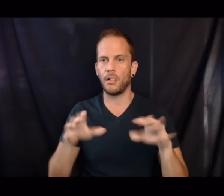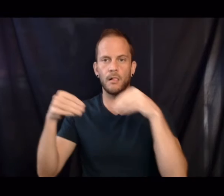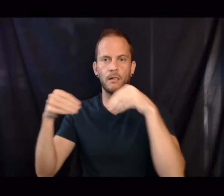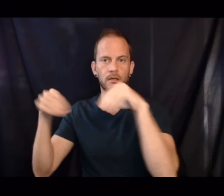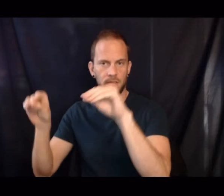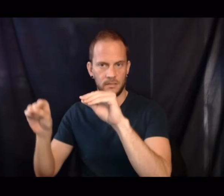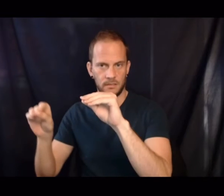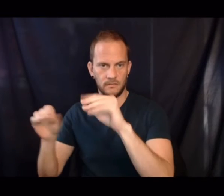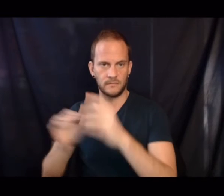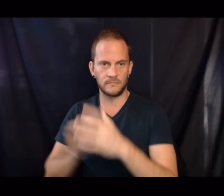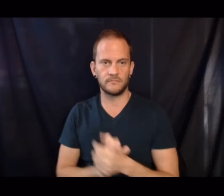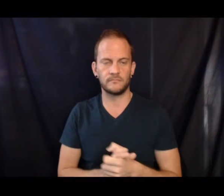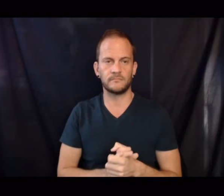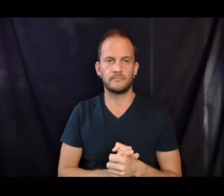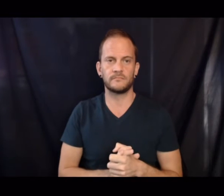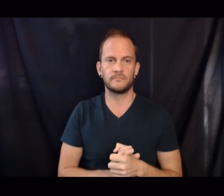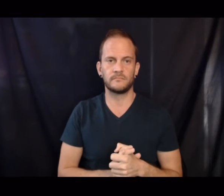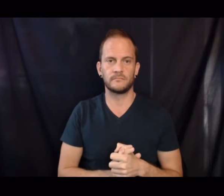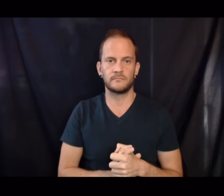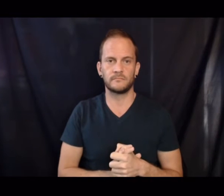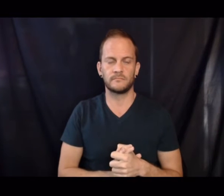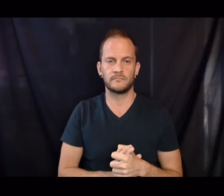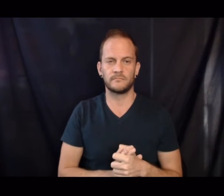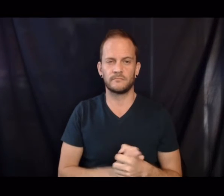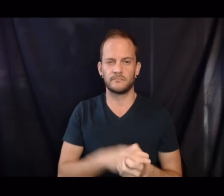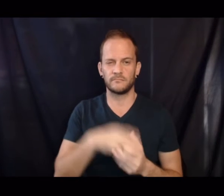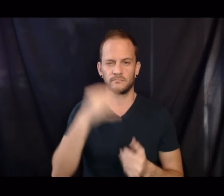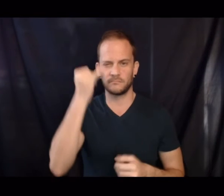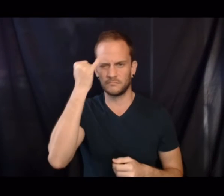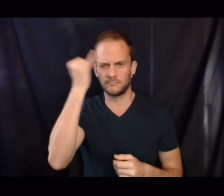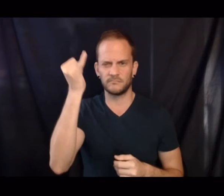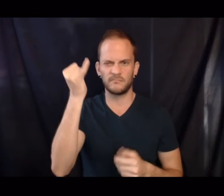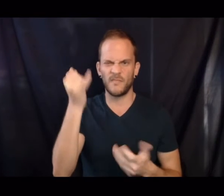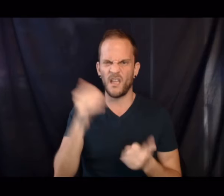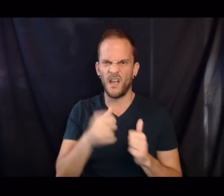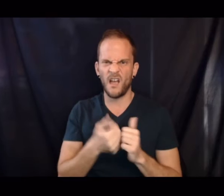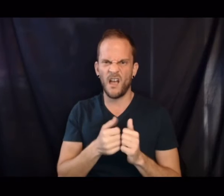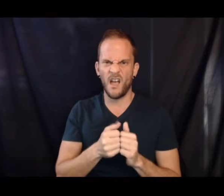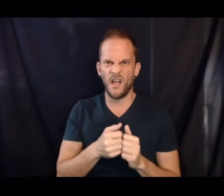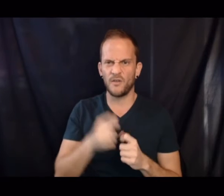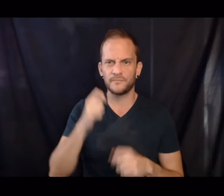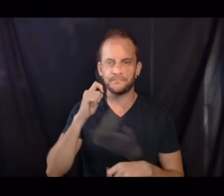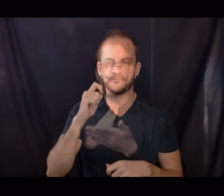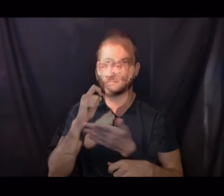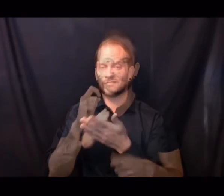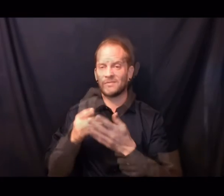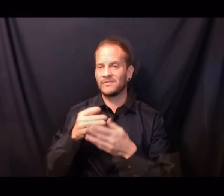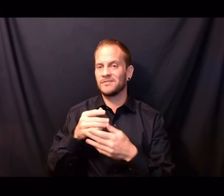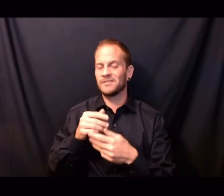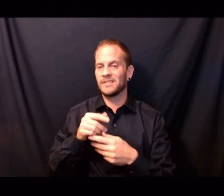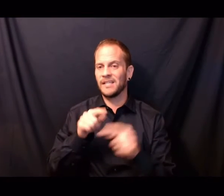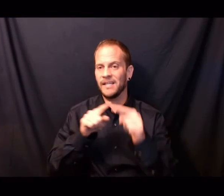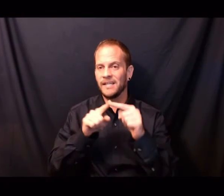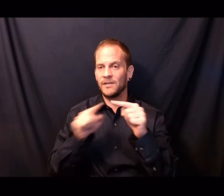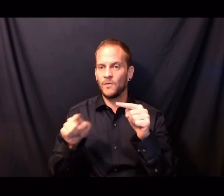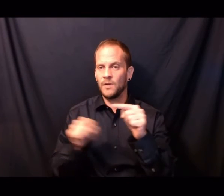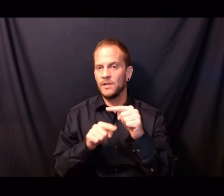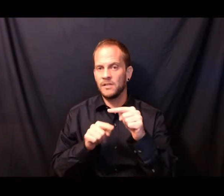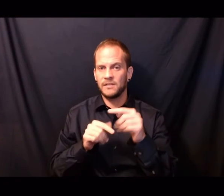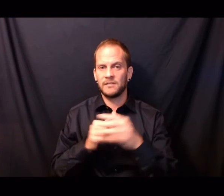does a company make items? How does a company make things? How does Apple make iPods? Leftmost side we had to point to.